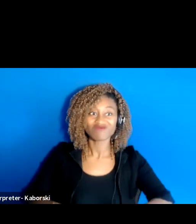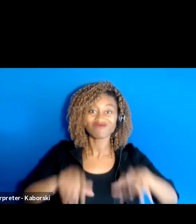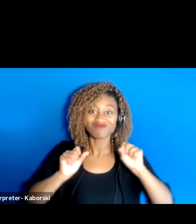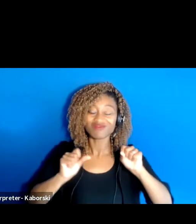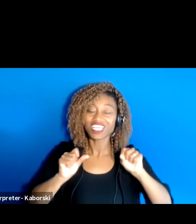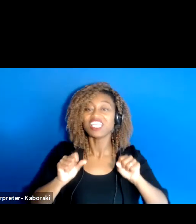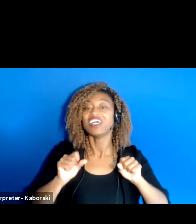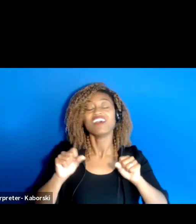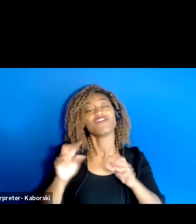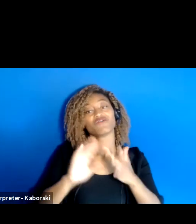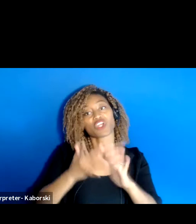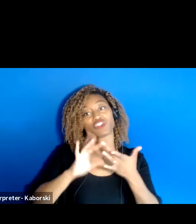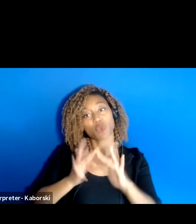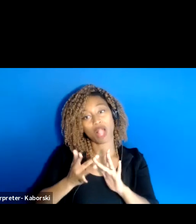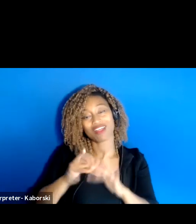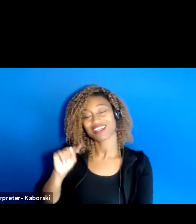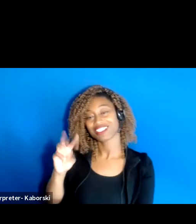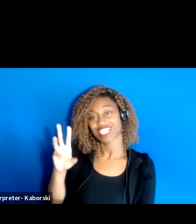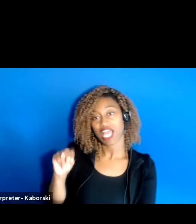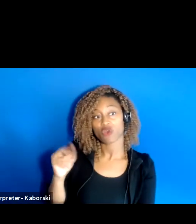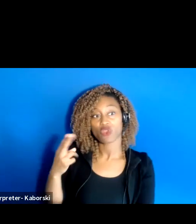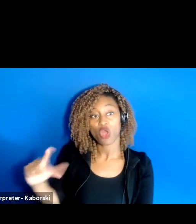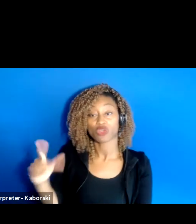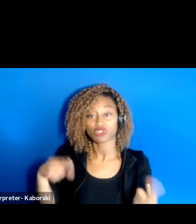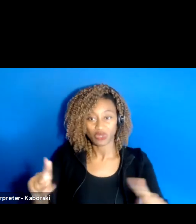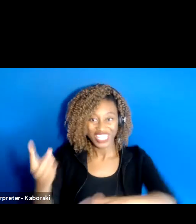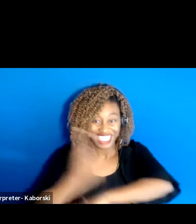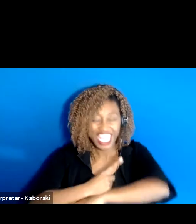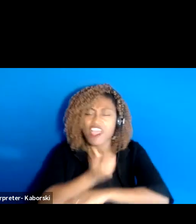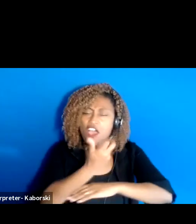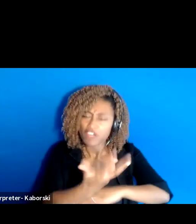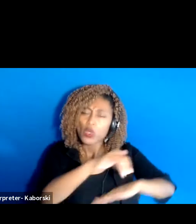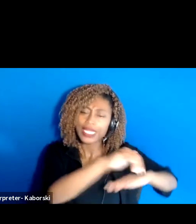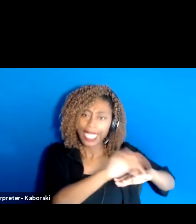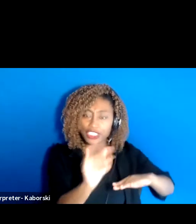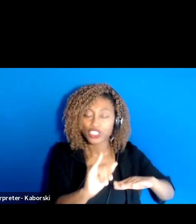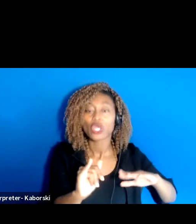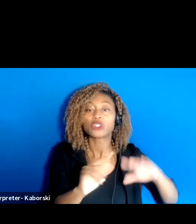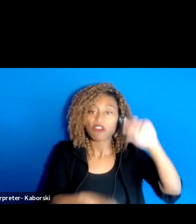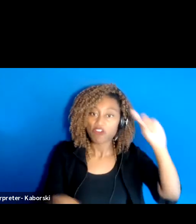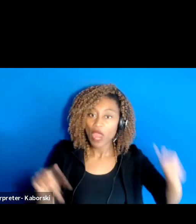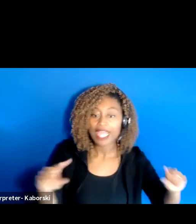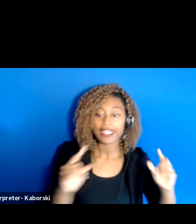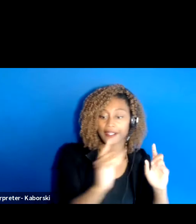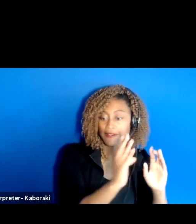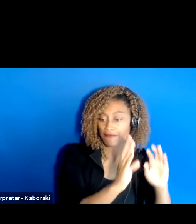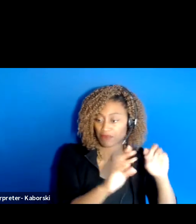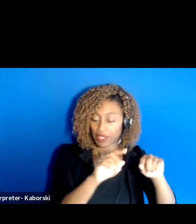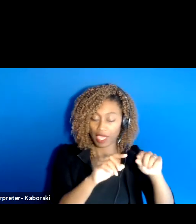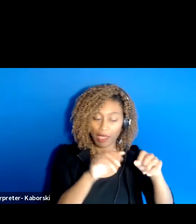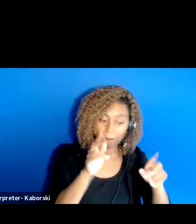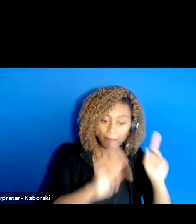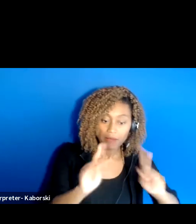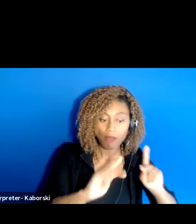day, and we've conducted a few in the evenings to allow different groups to participate. And